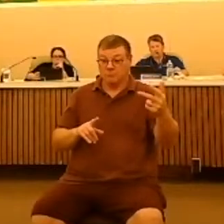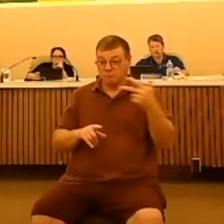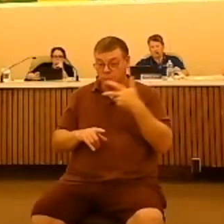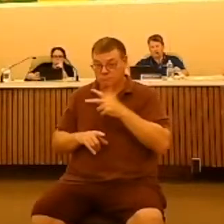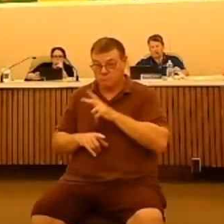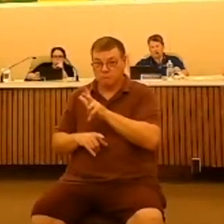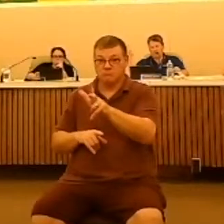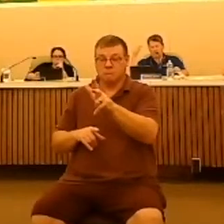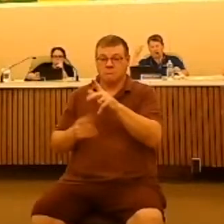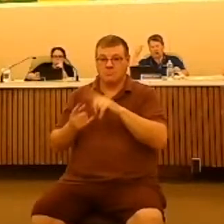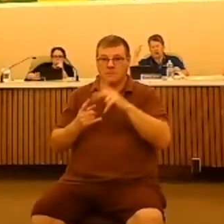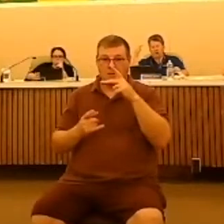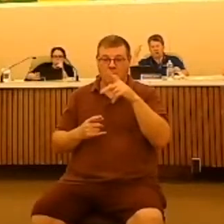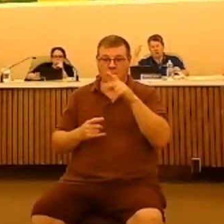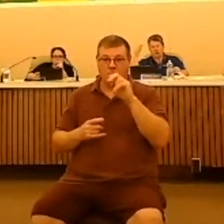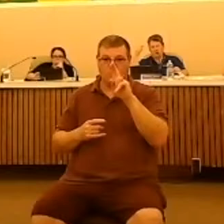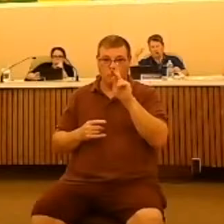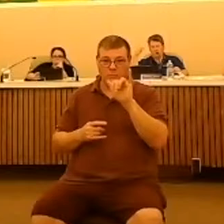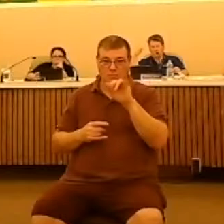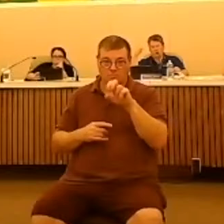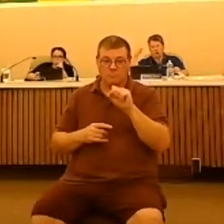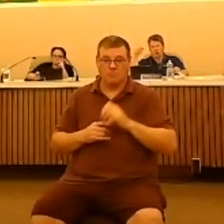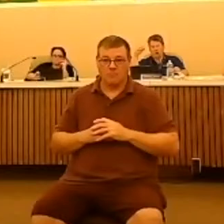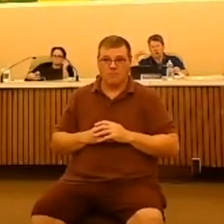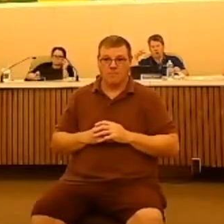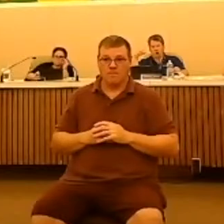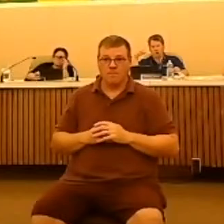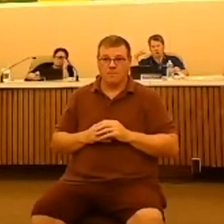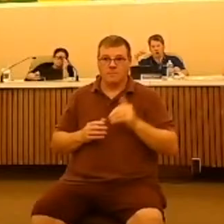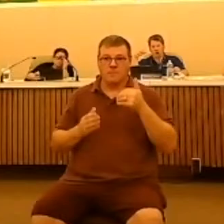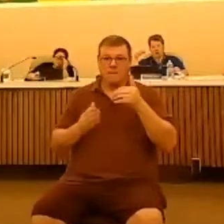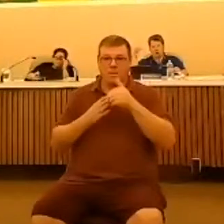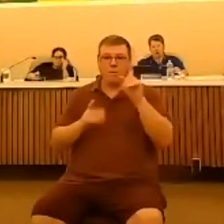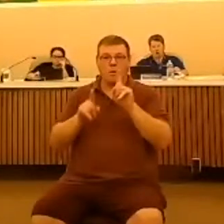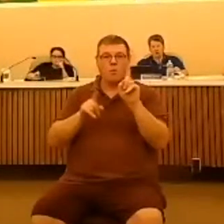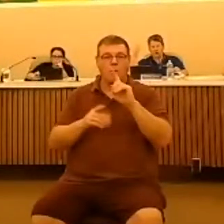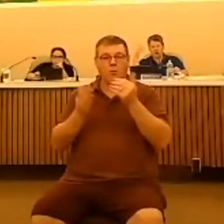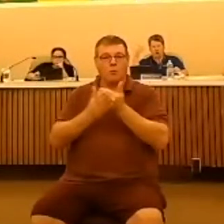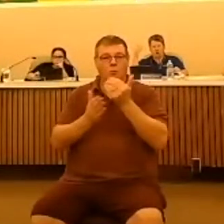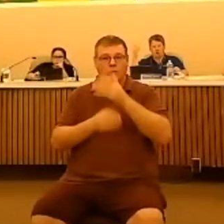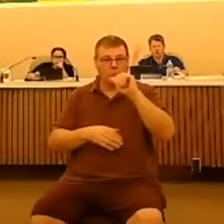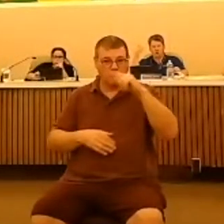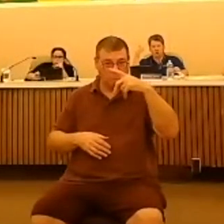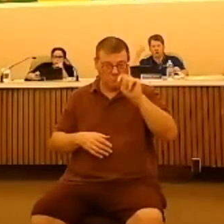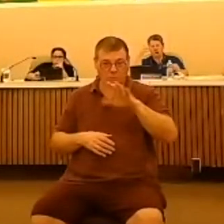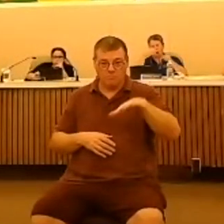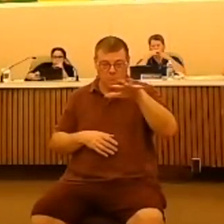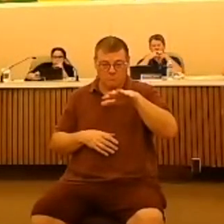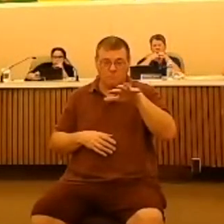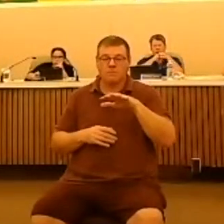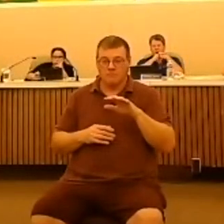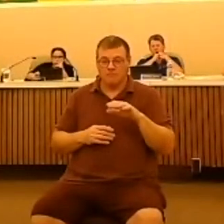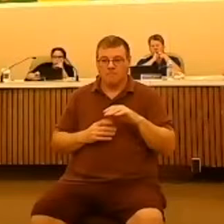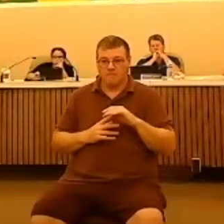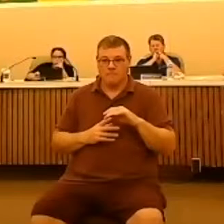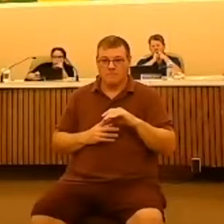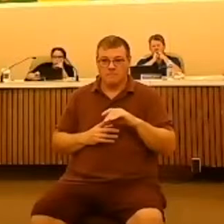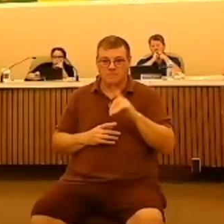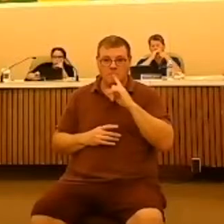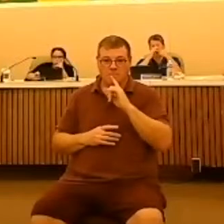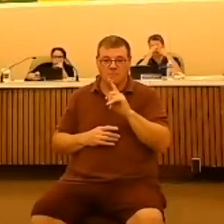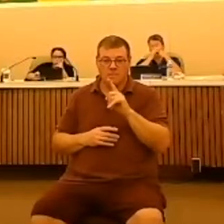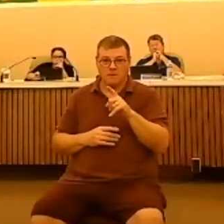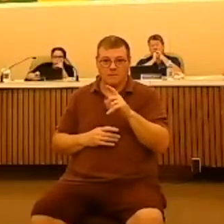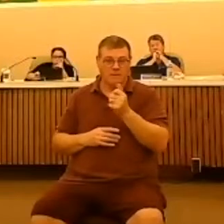and turn left near where all the apartments are, that's there's one of